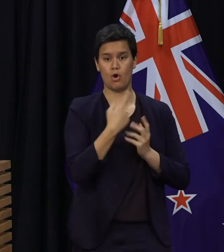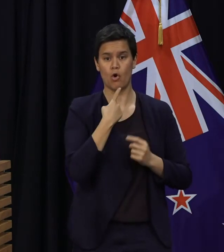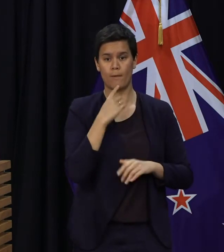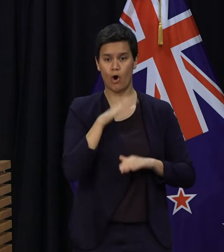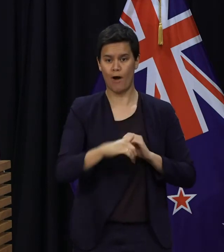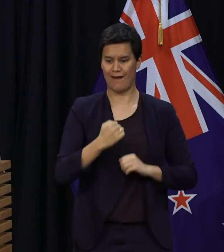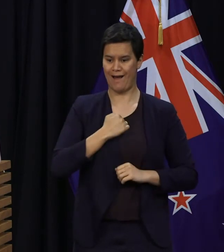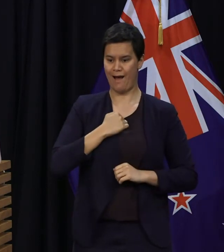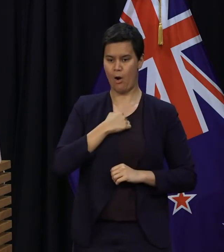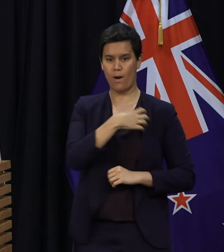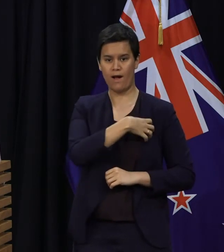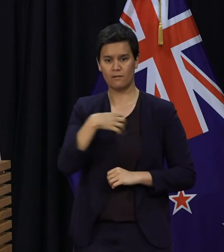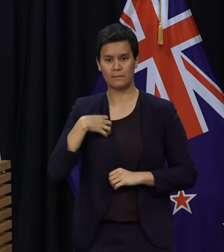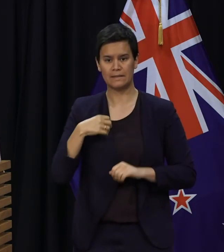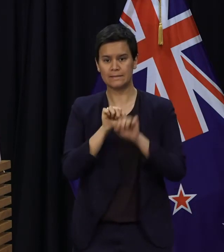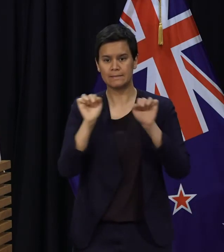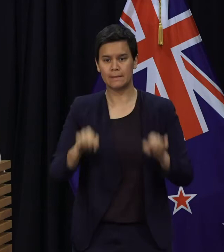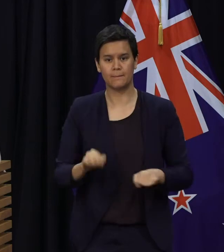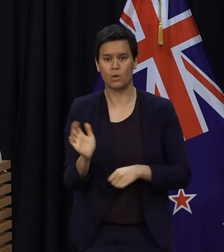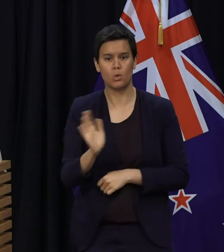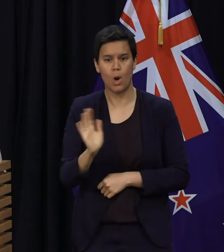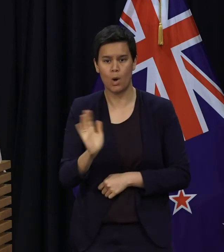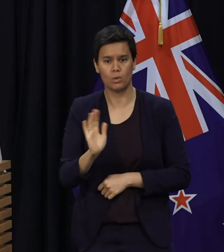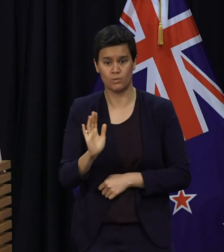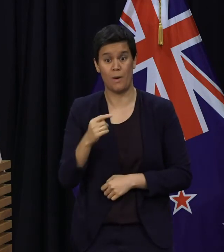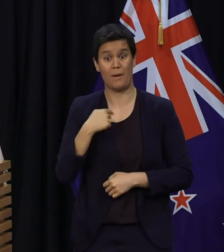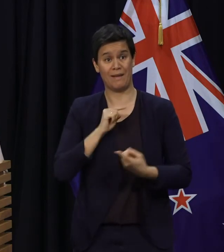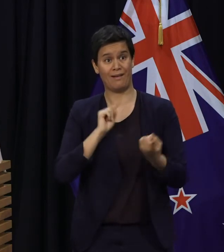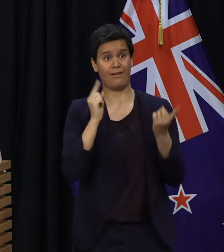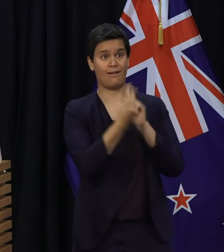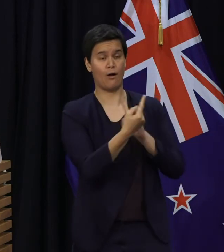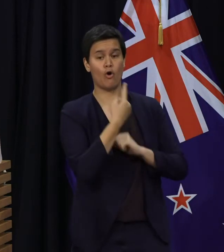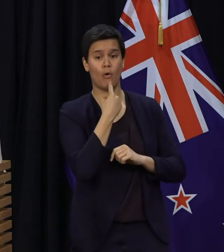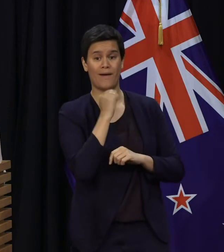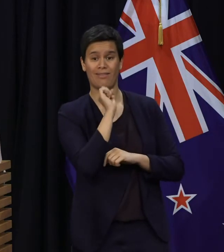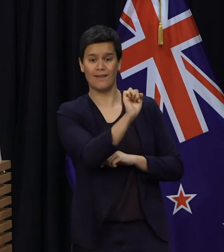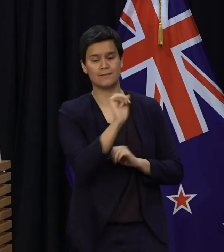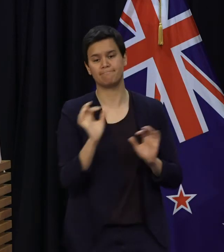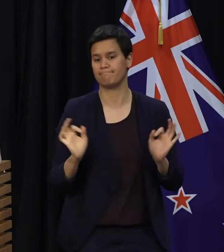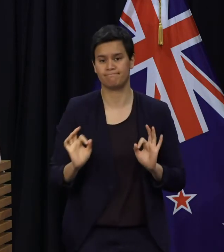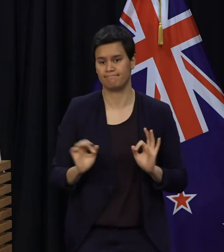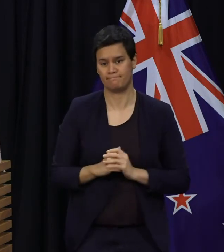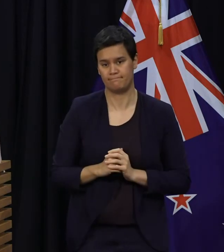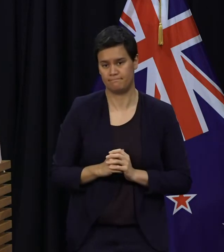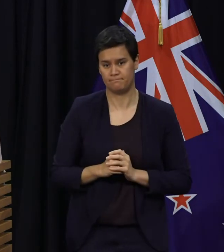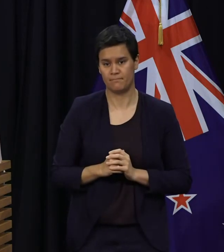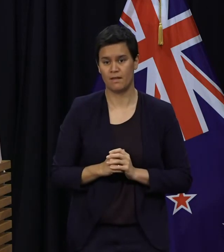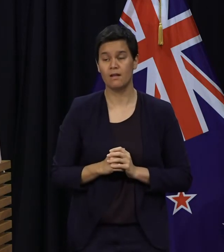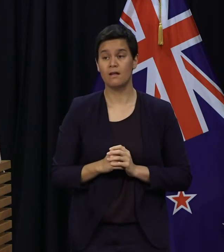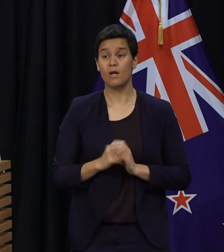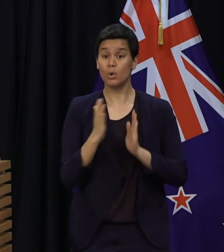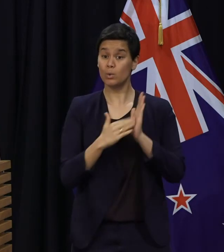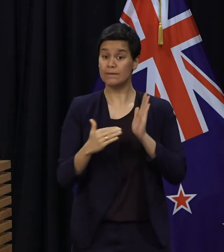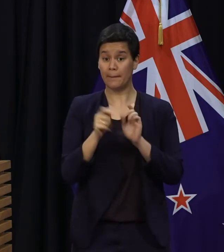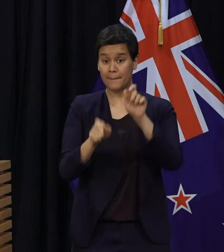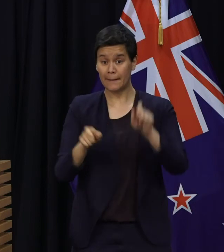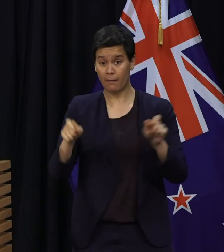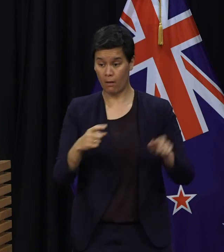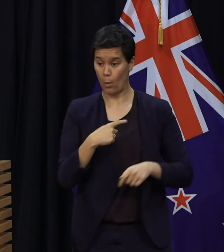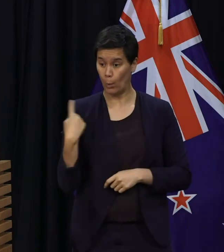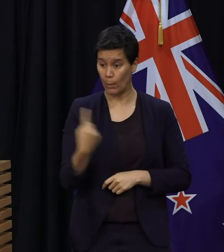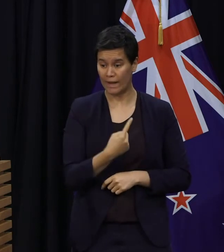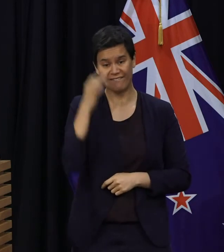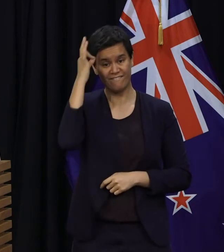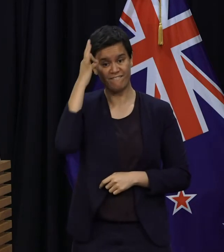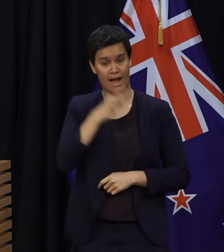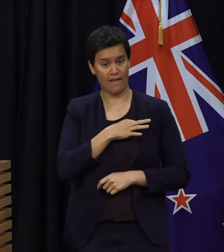the same on this occasion. However, as I've already said, as New Zealanders, I think we have faith in their democratic